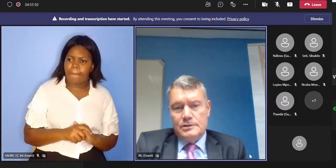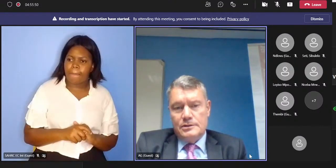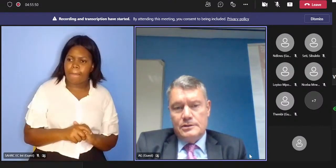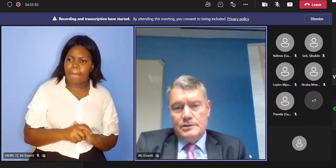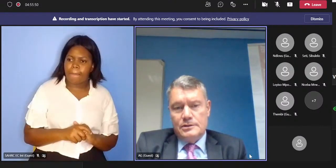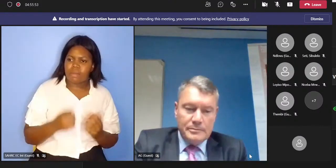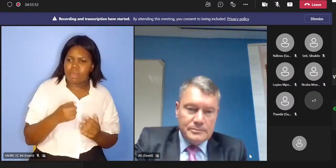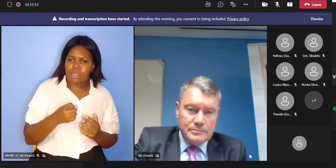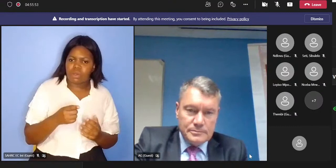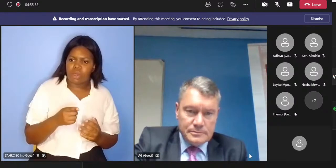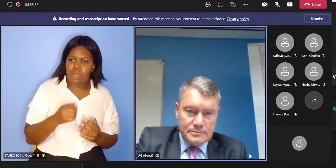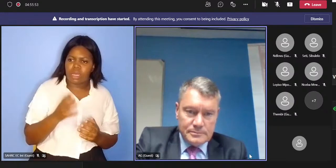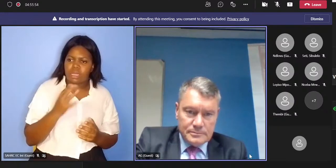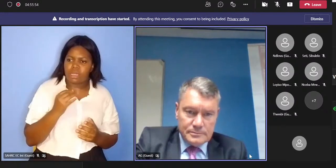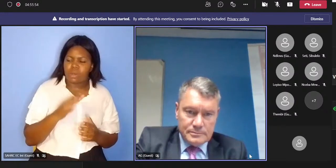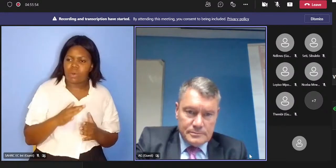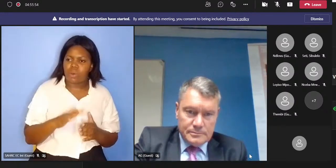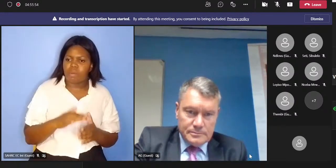it?